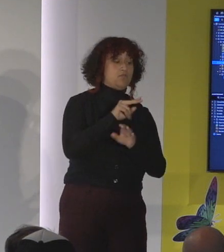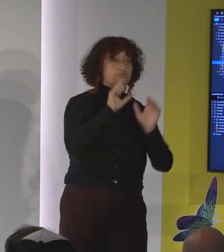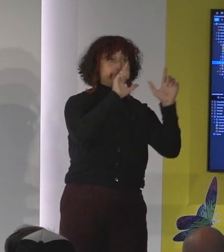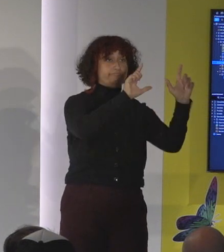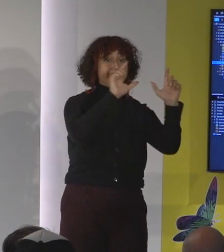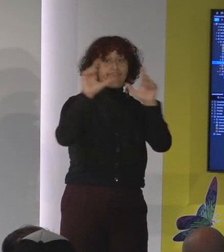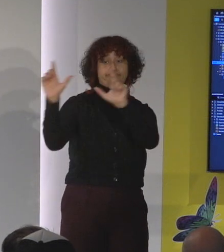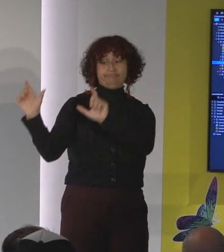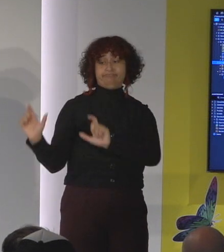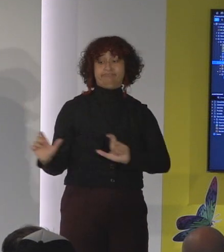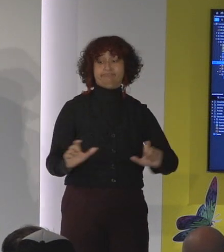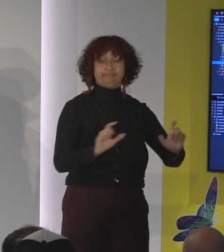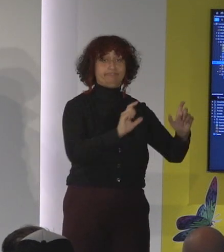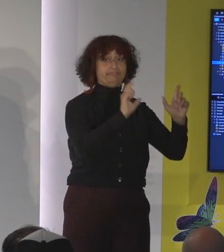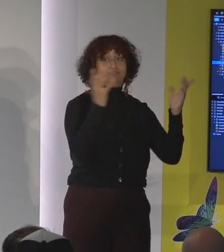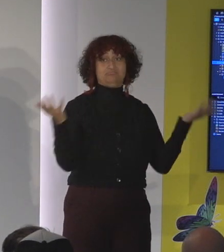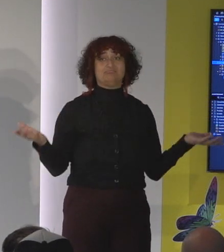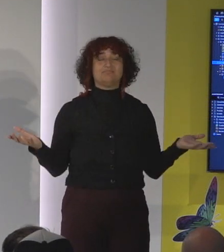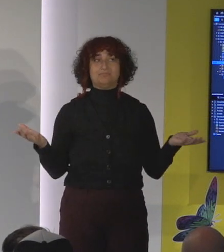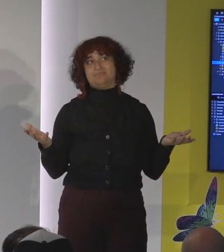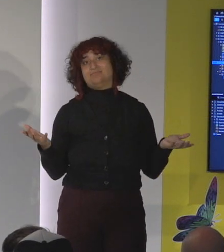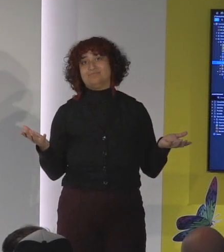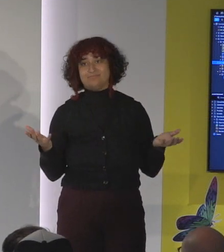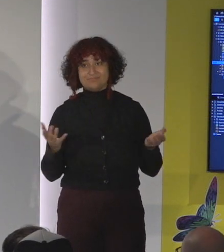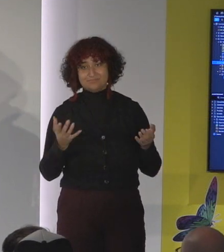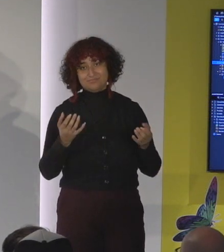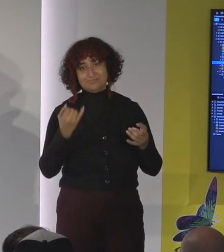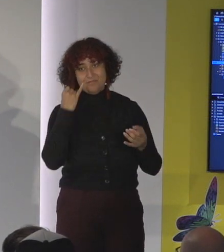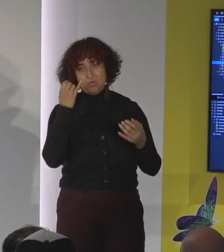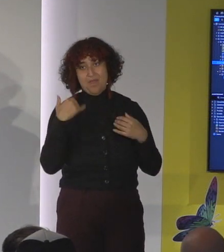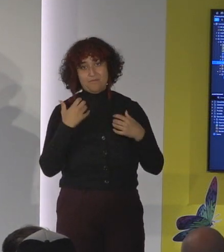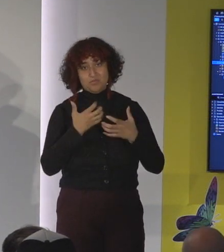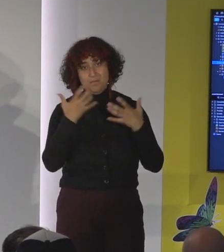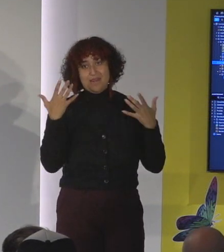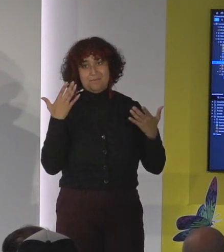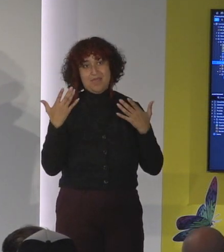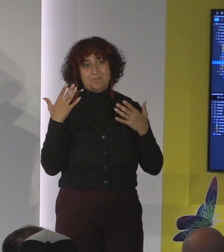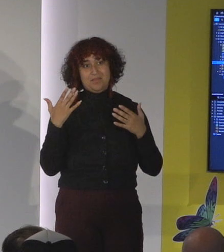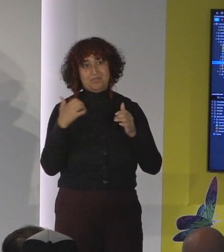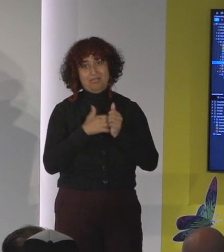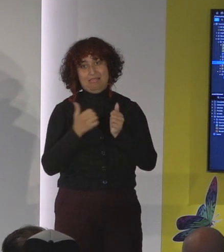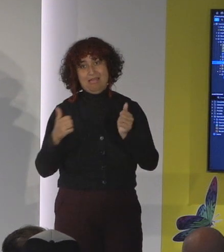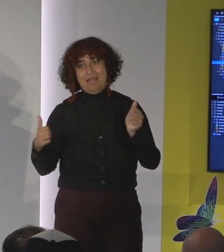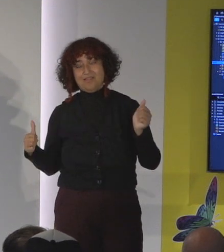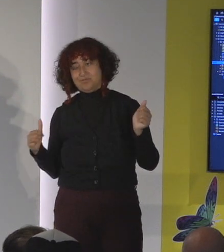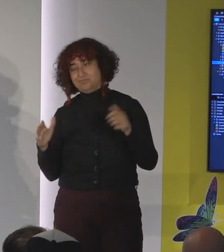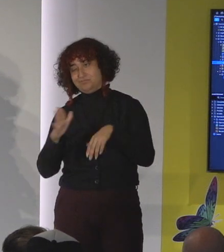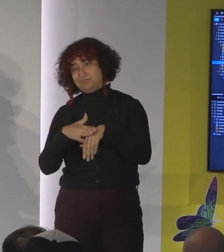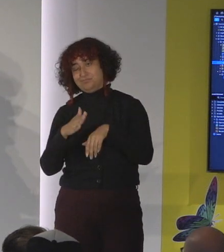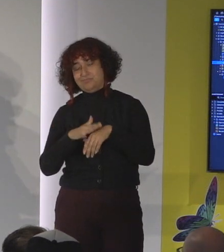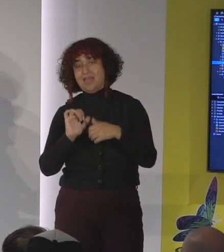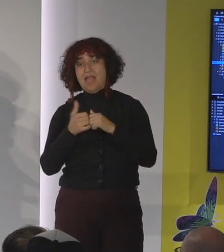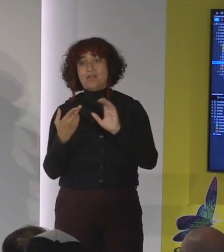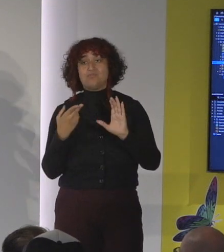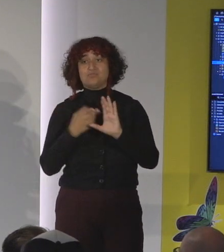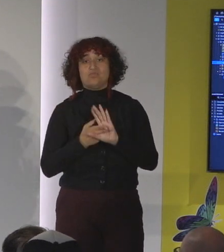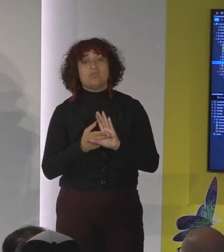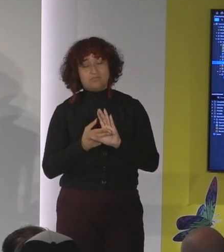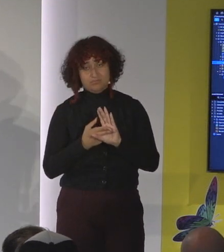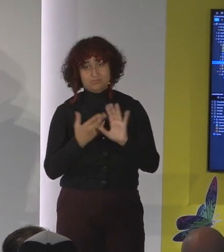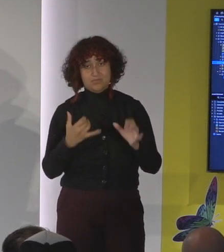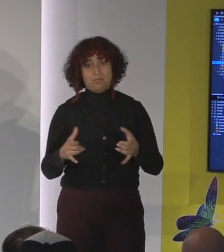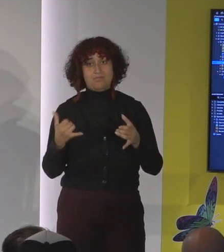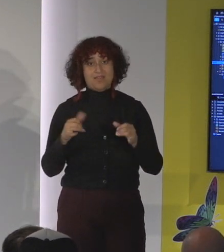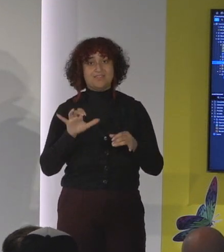panels, like go nuts. Well, there might be a limit, but I haven't reached it yet. Okay. So how you join the session is